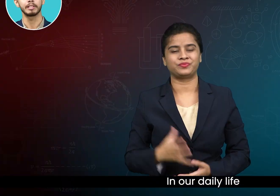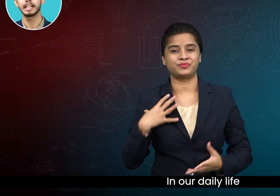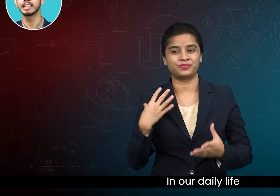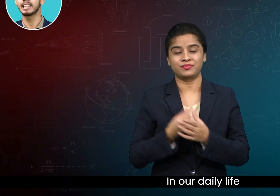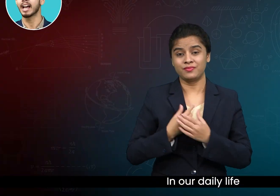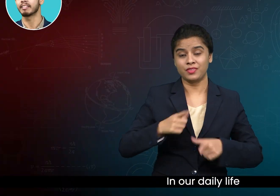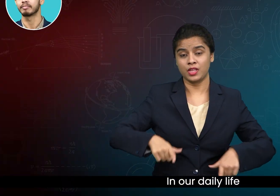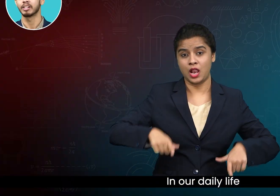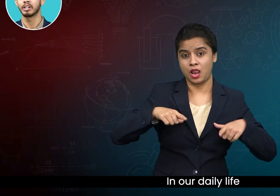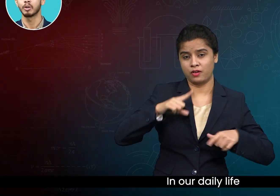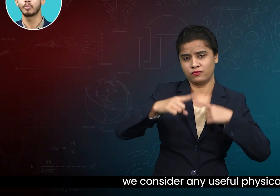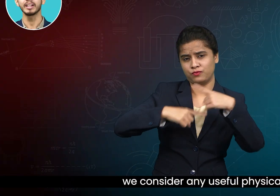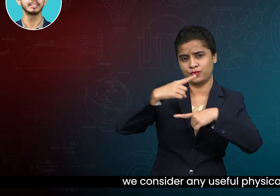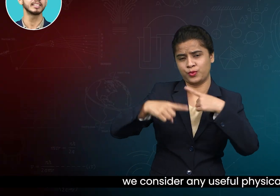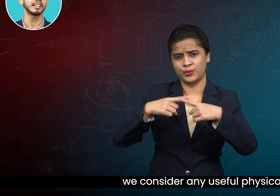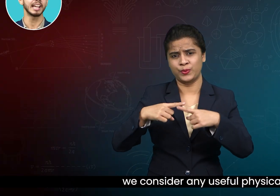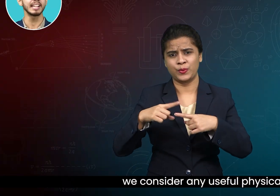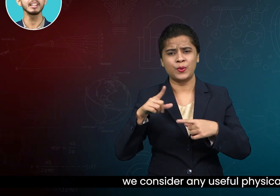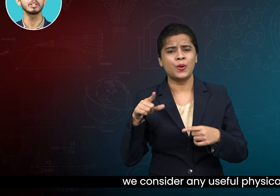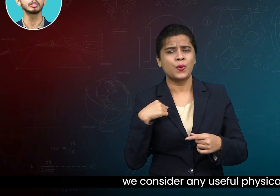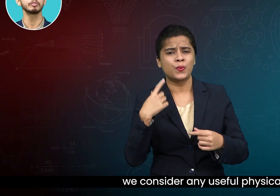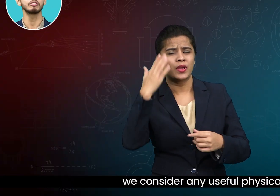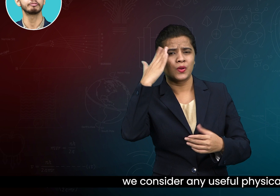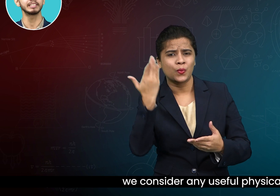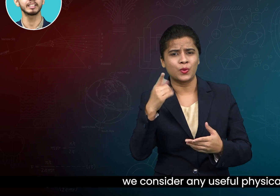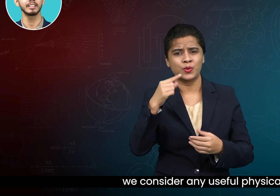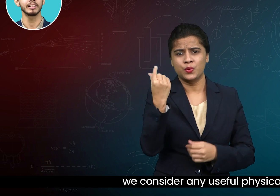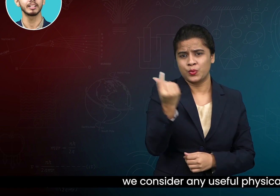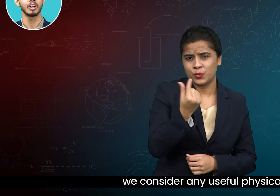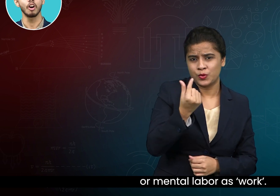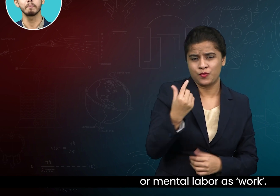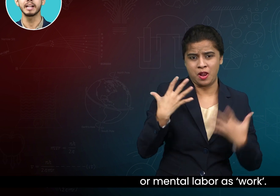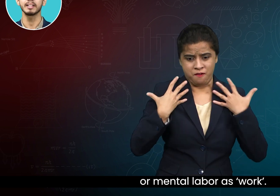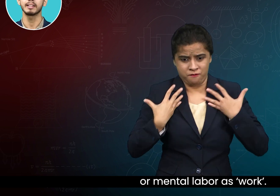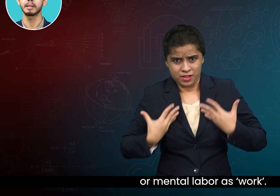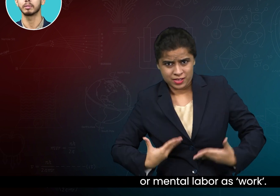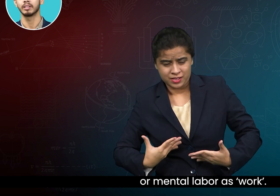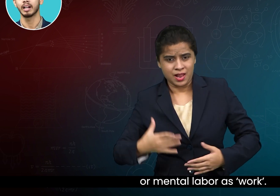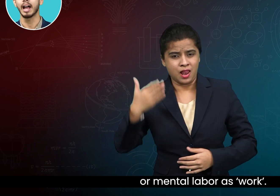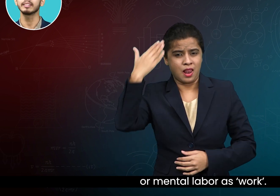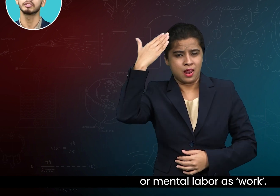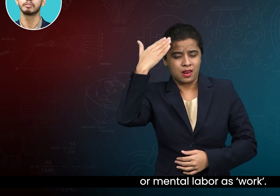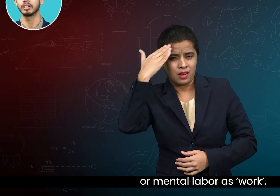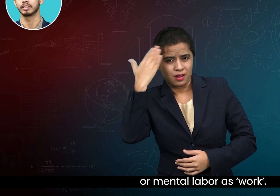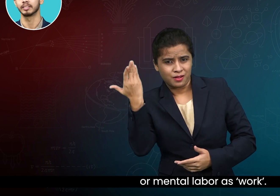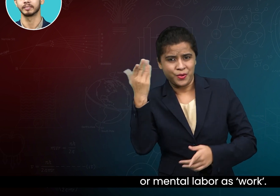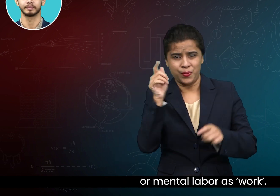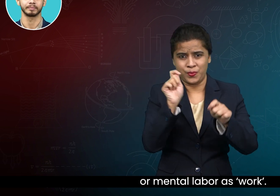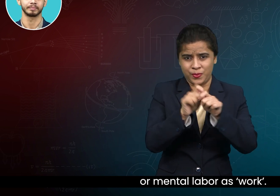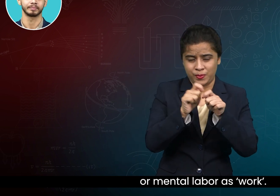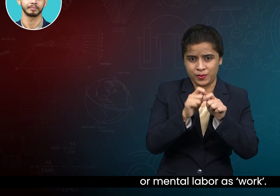In our daily life, we consider any useful physical or mental labor as work.